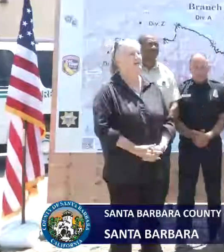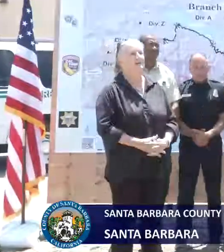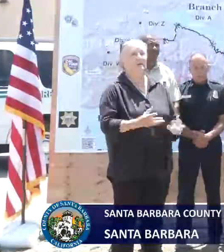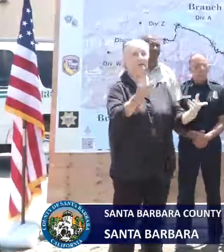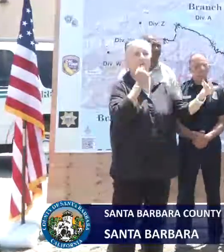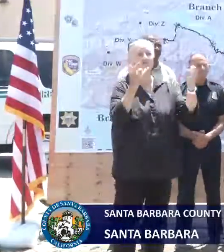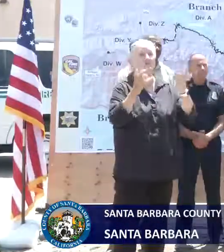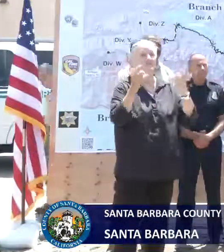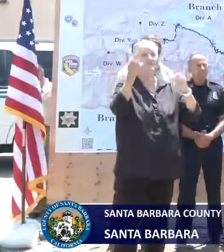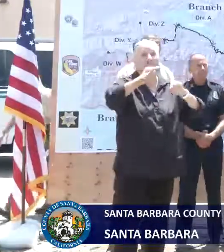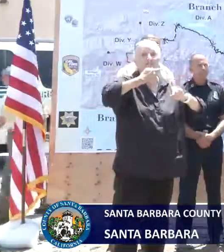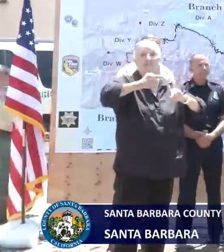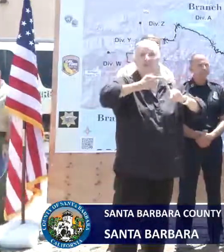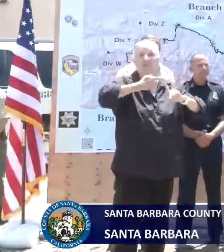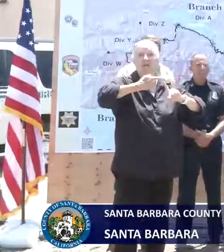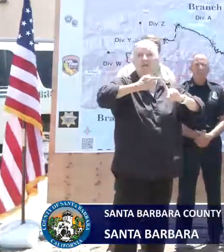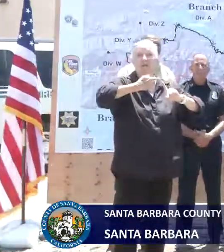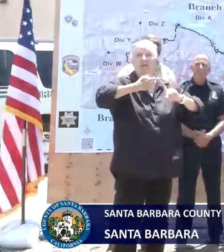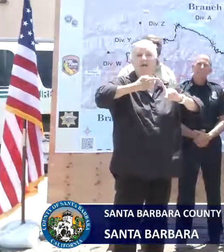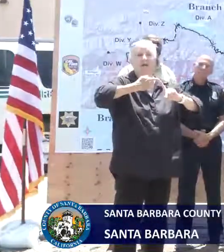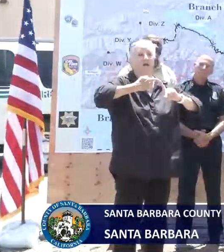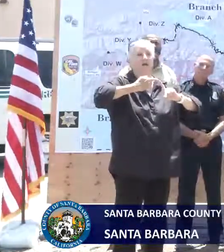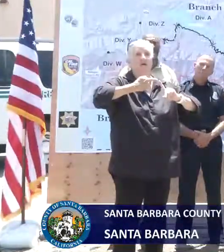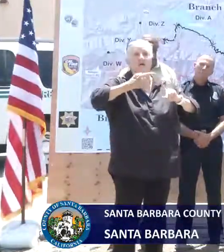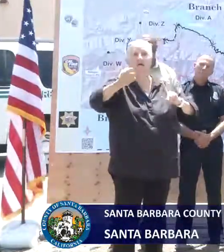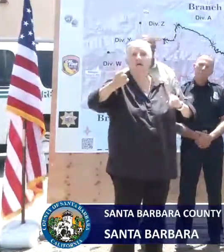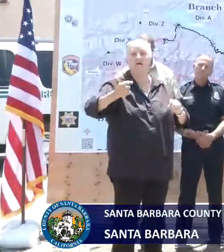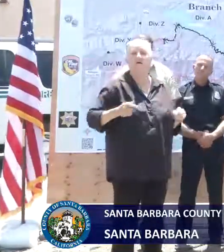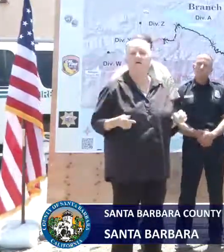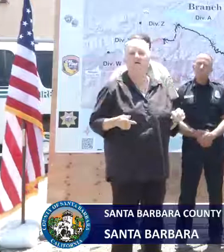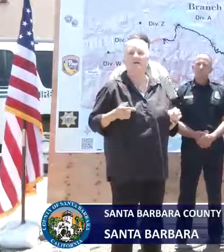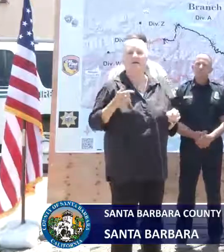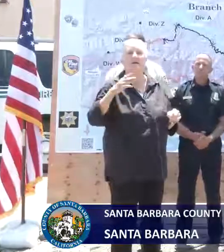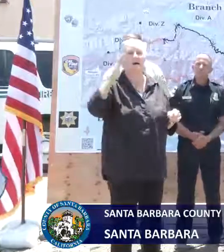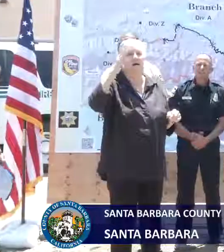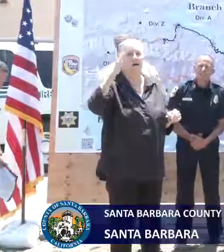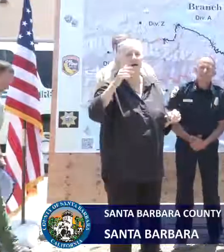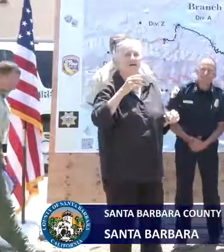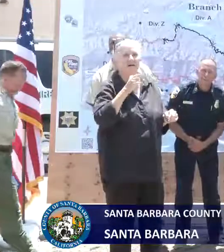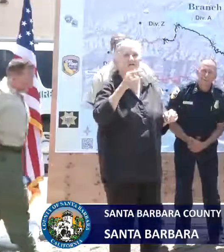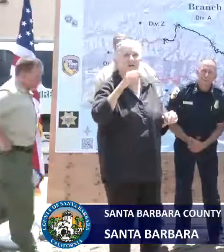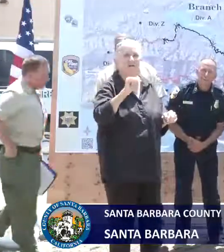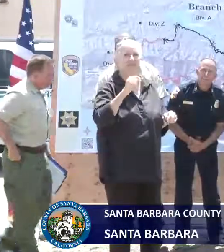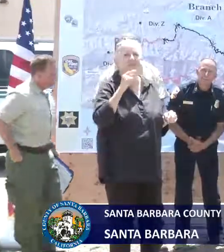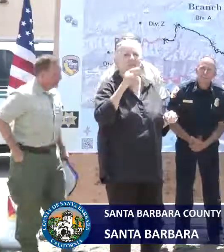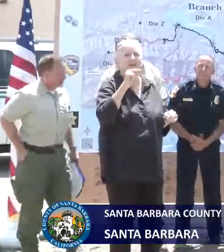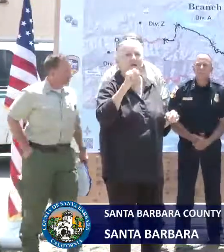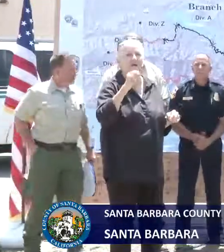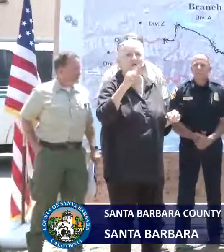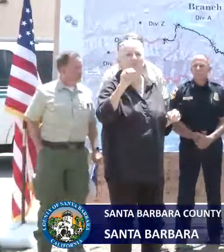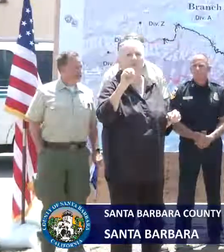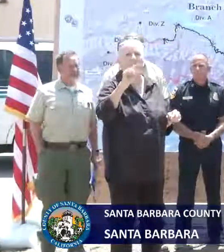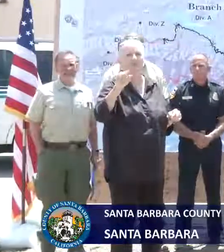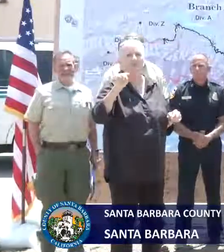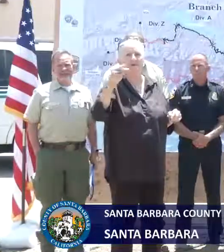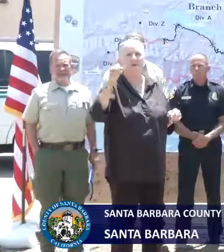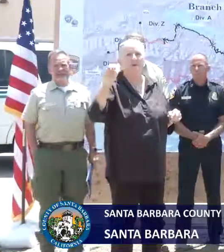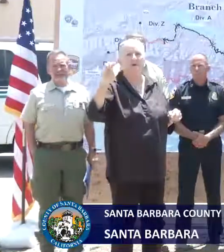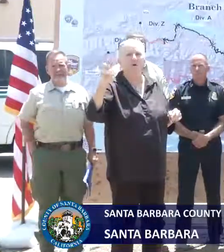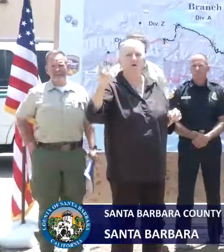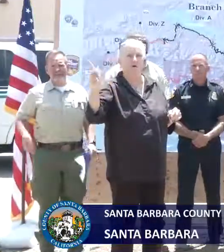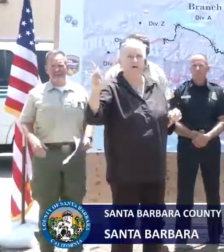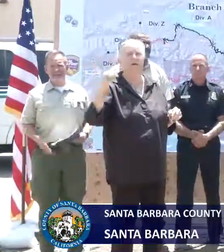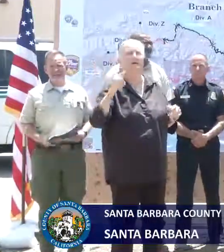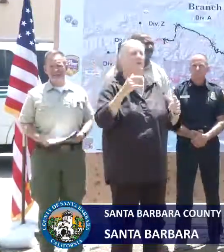Any questions specifically that we could address? Ma'am. Hi, Gianna from News Talk. What's the latest with Cold Spring Tavern?